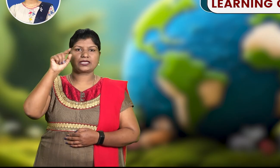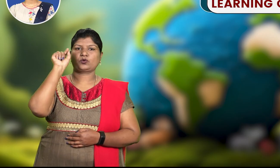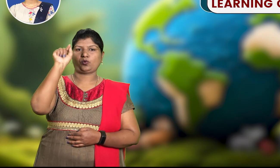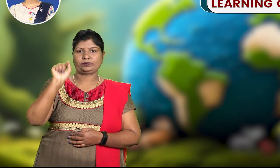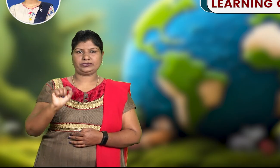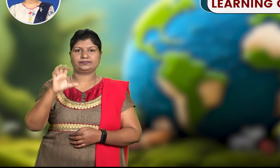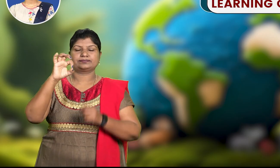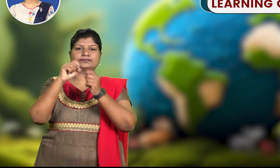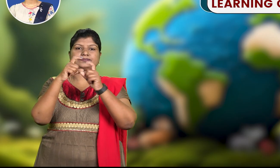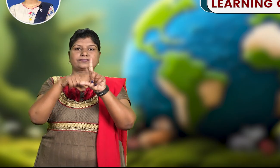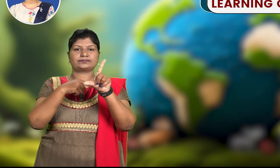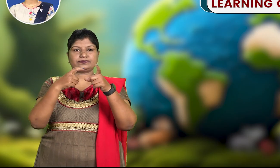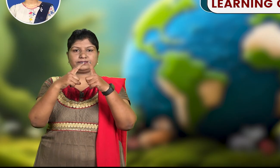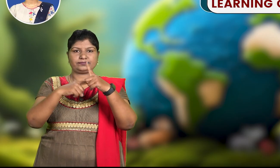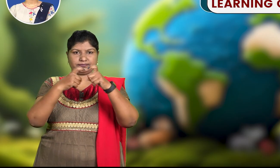objectives.